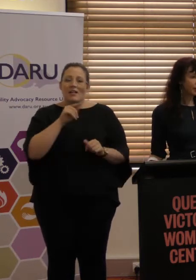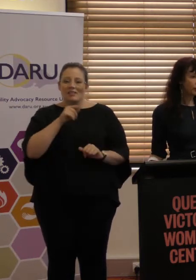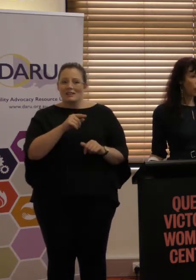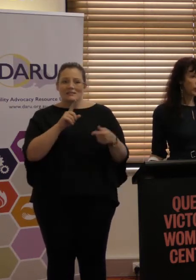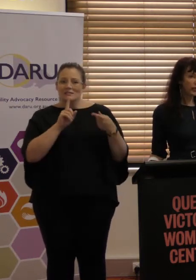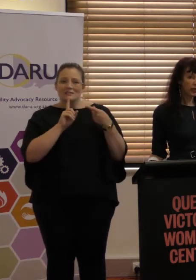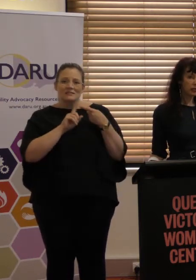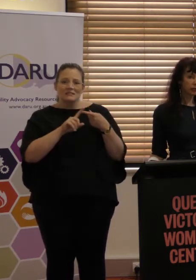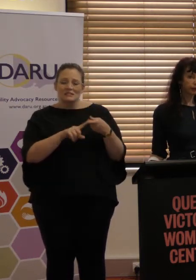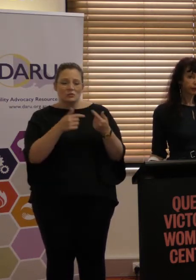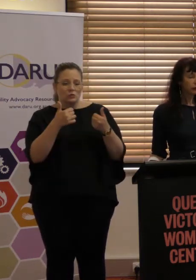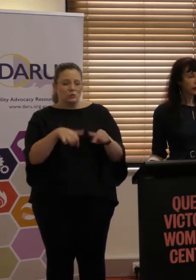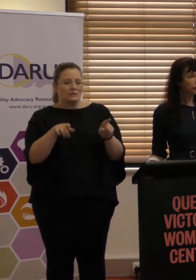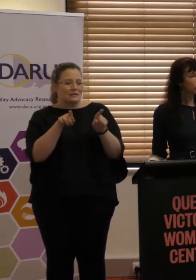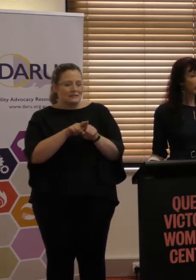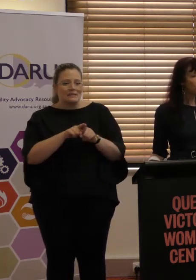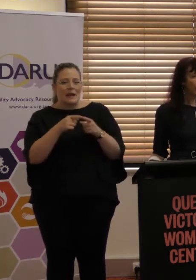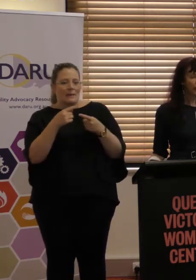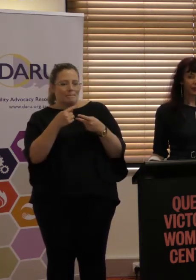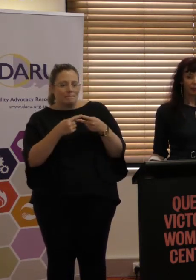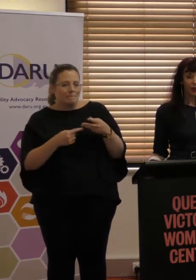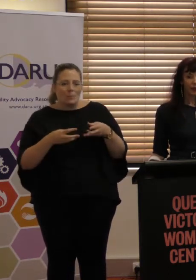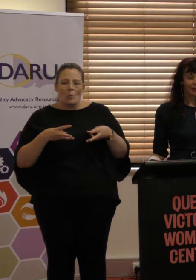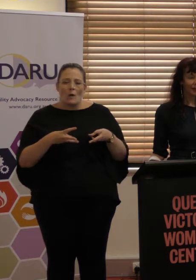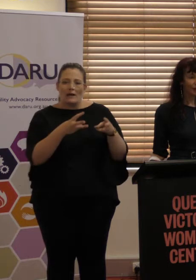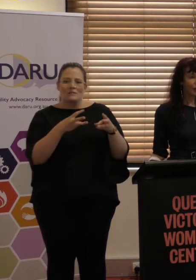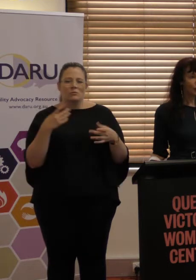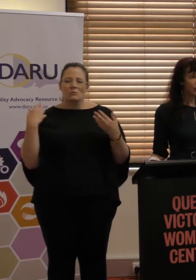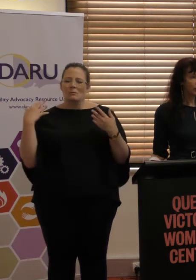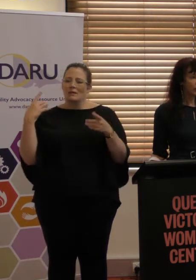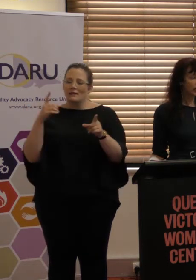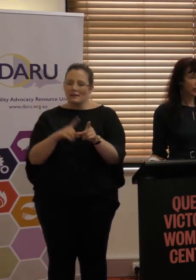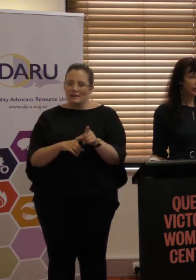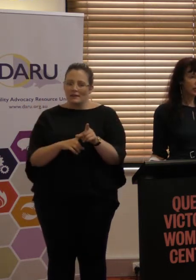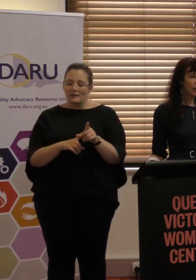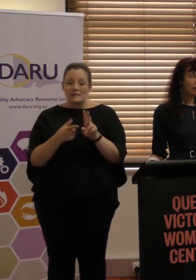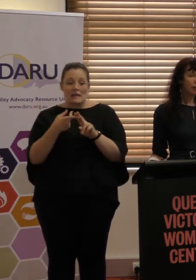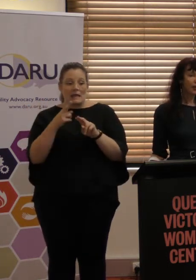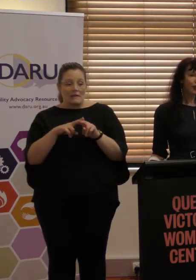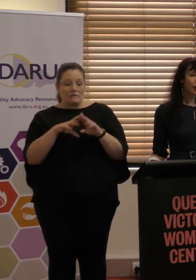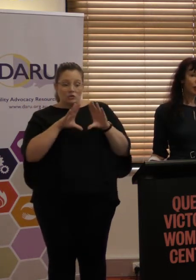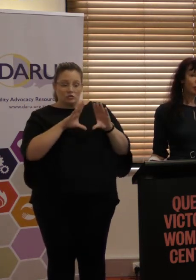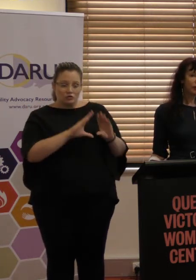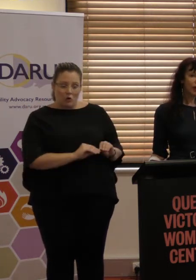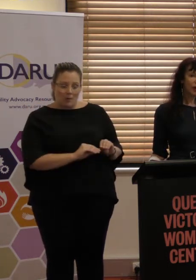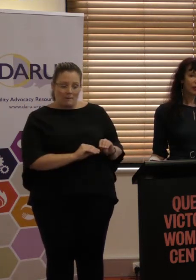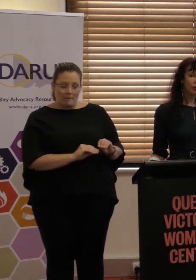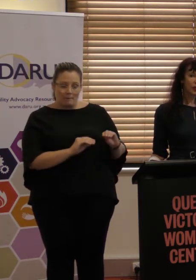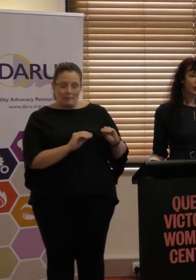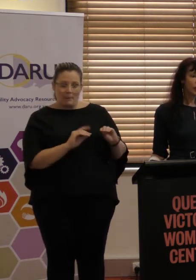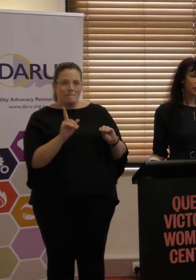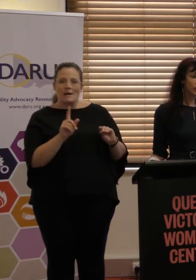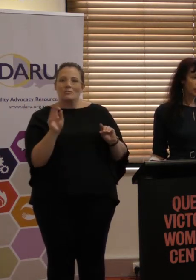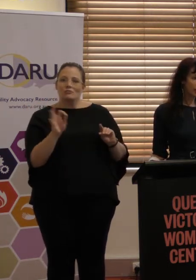methods for decades. If you take away methods that they've been using for decades, but you don't provide